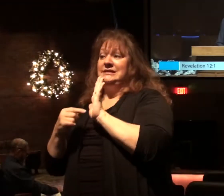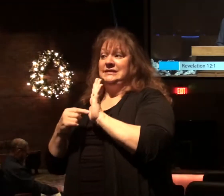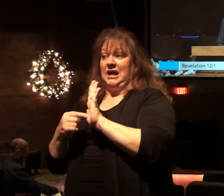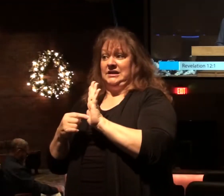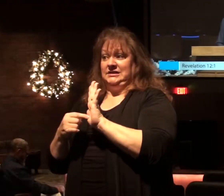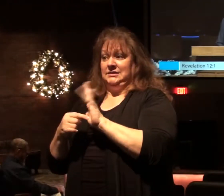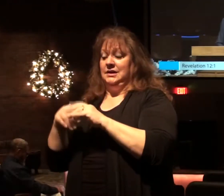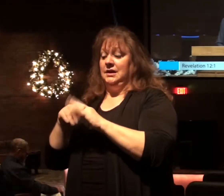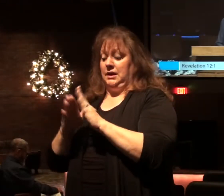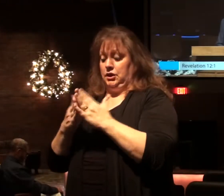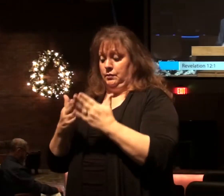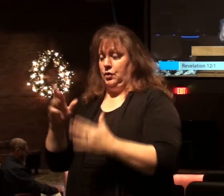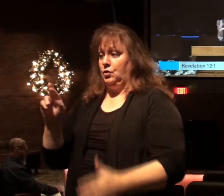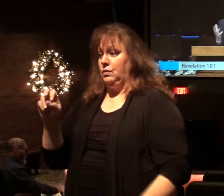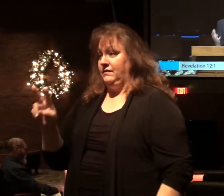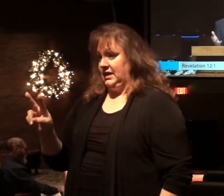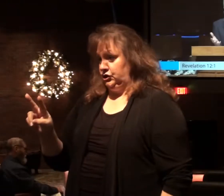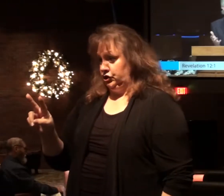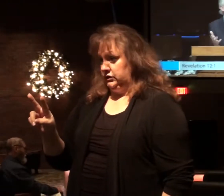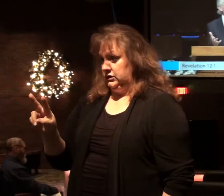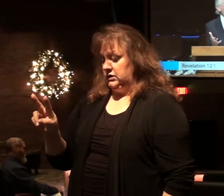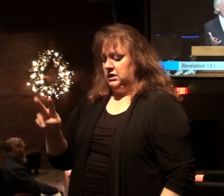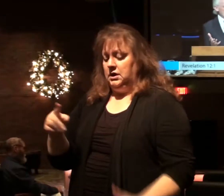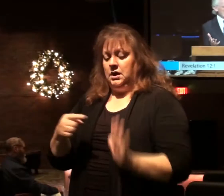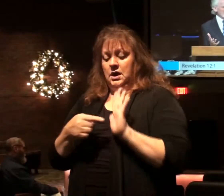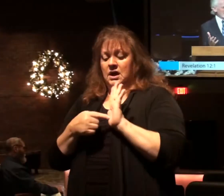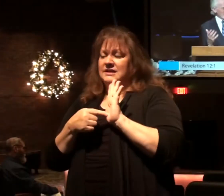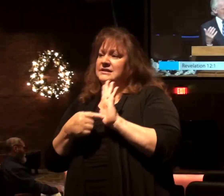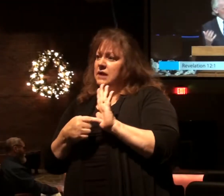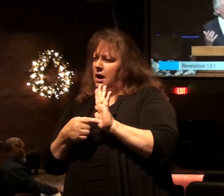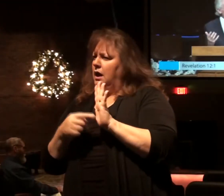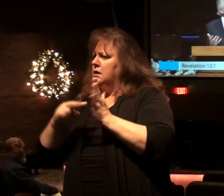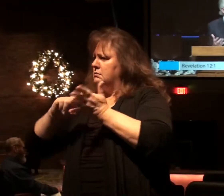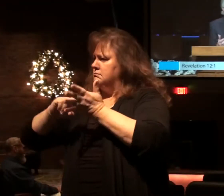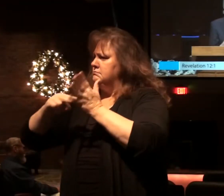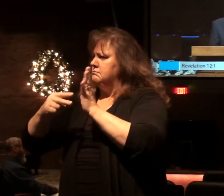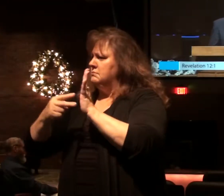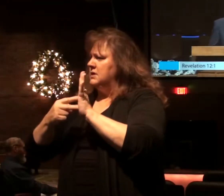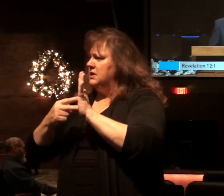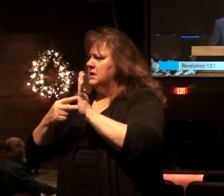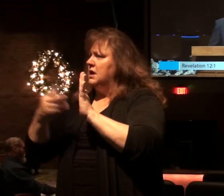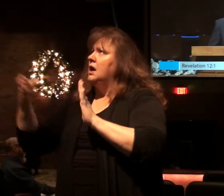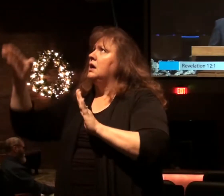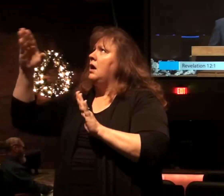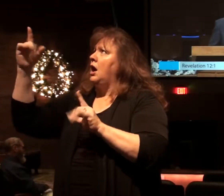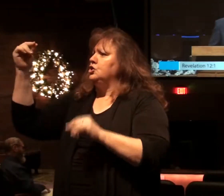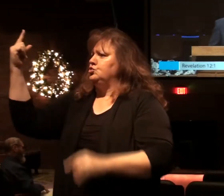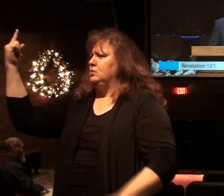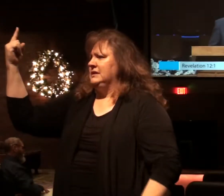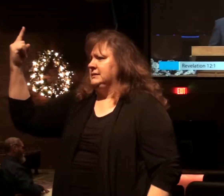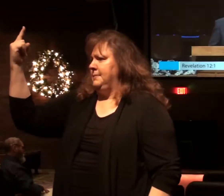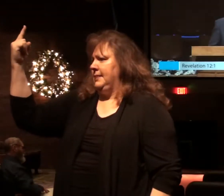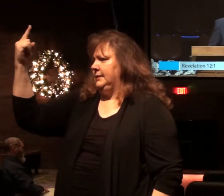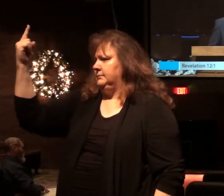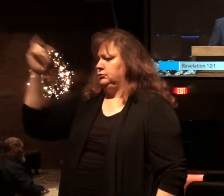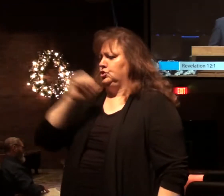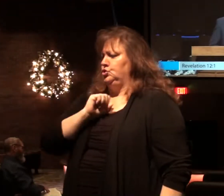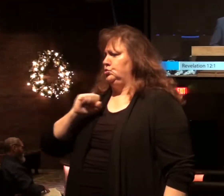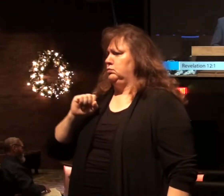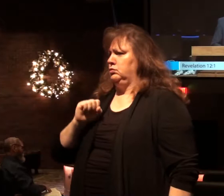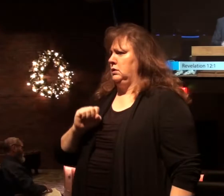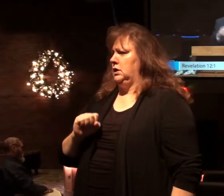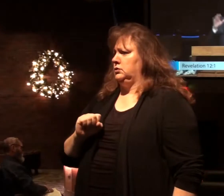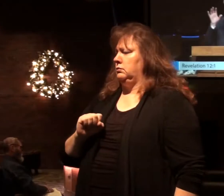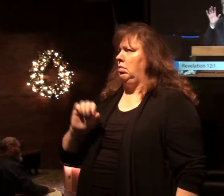signs in the book of Revelation. A sign is an indicator of a supernatural event. It